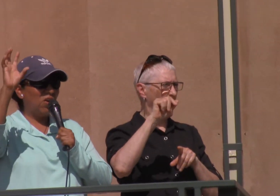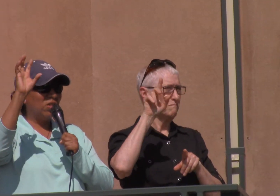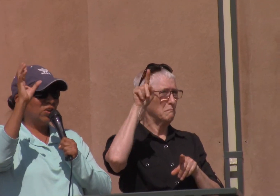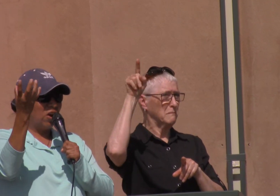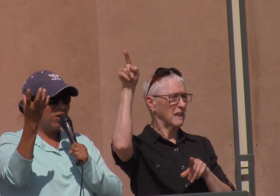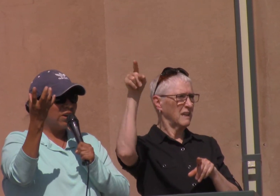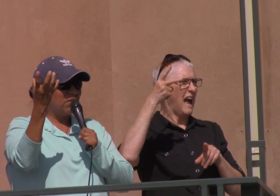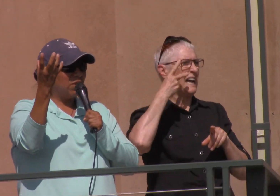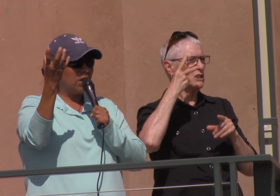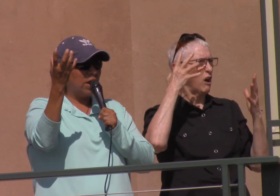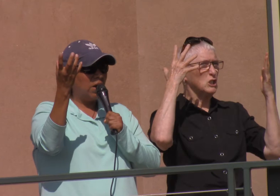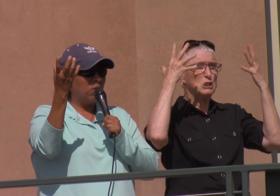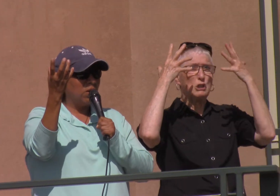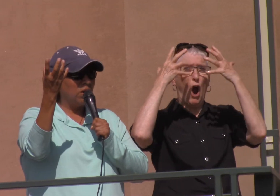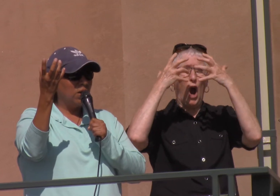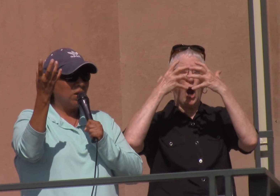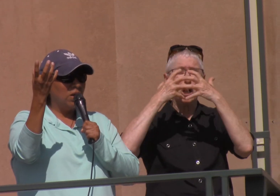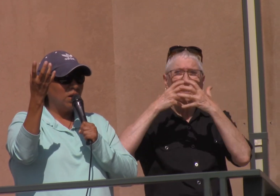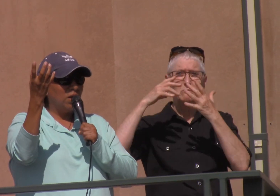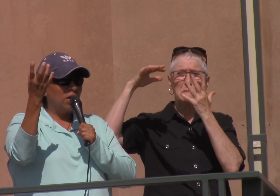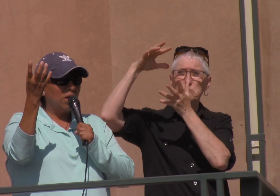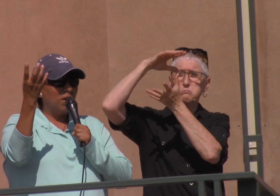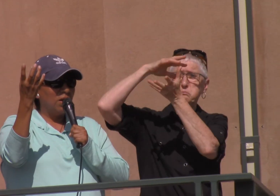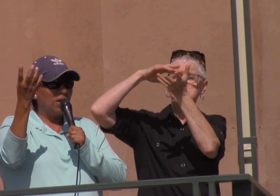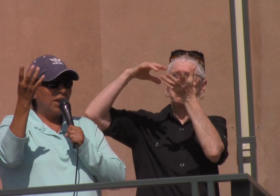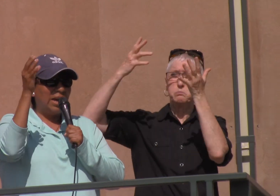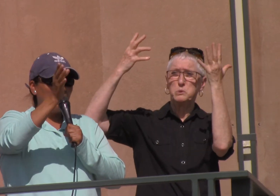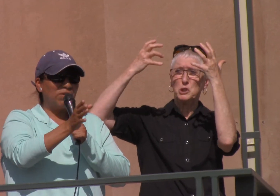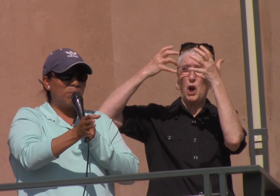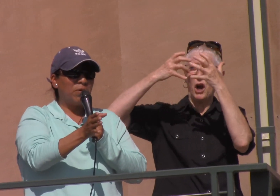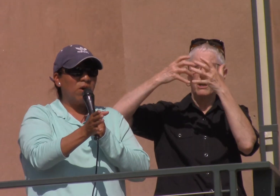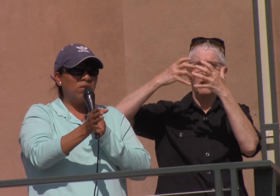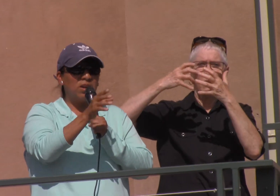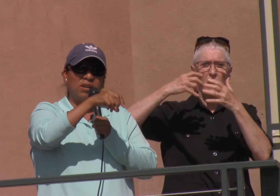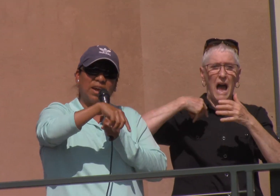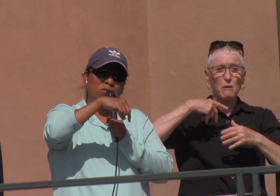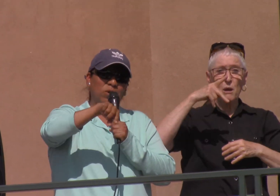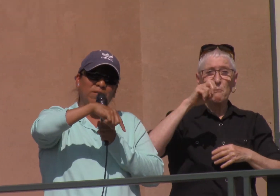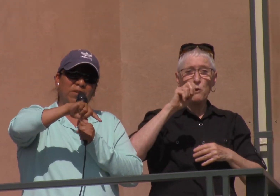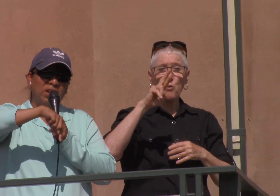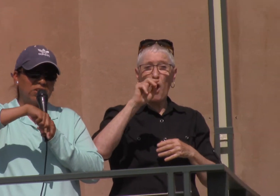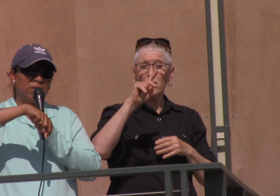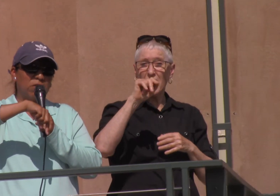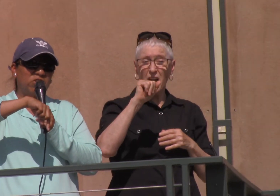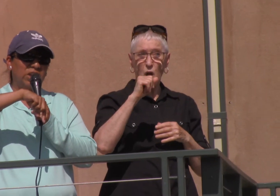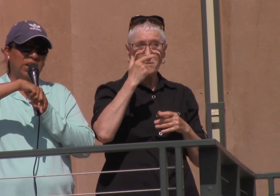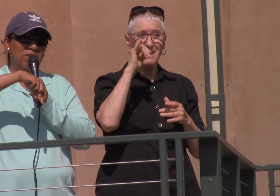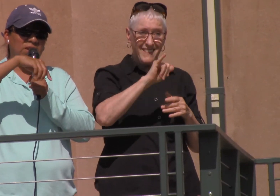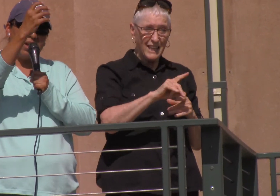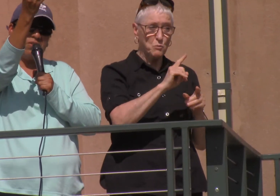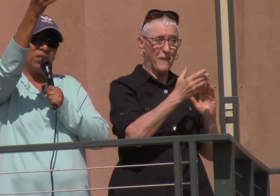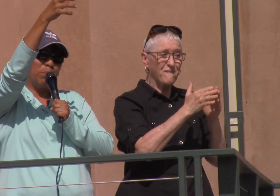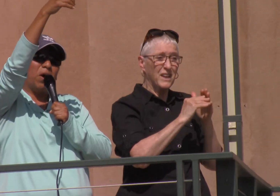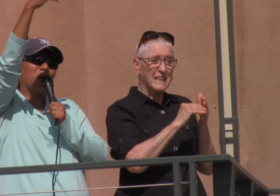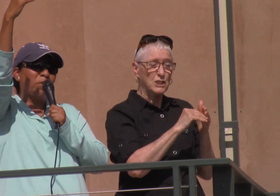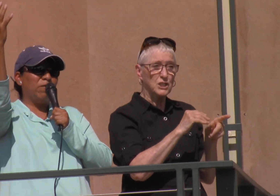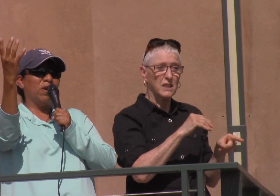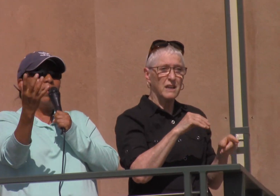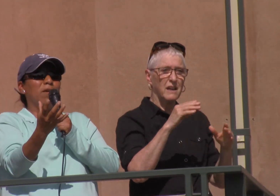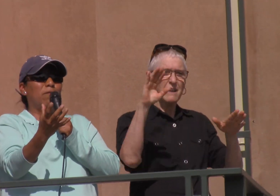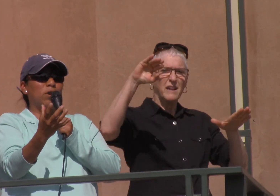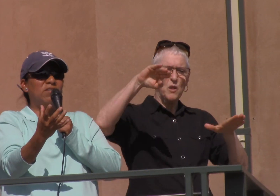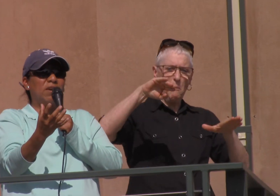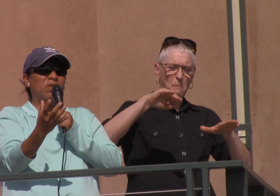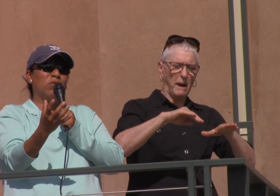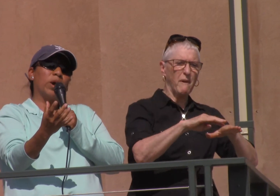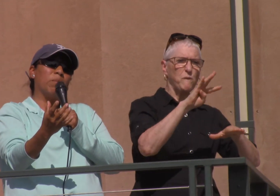I saw the darkness of the cloud. And I was in Peralta because that's where the village of Cochiti is. It's on the bottom of